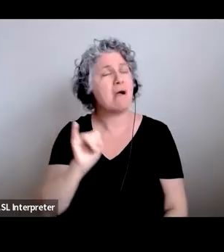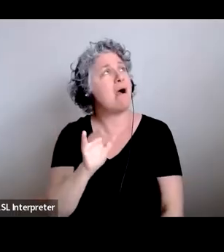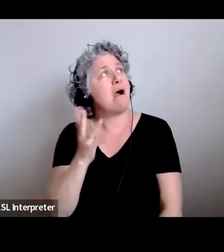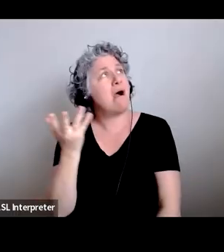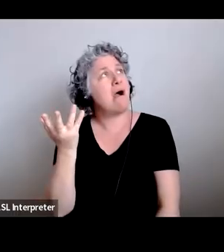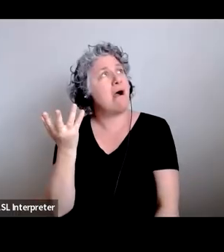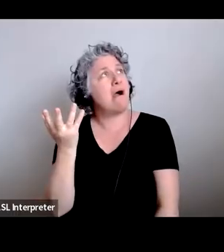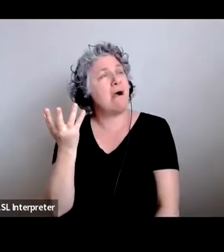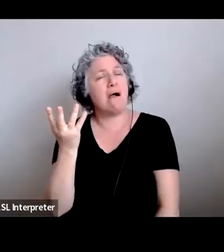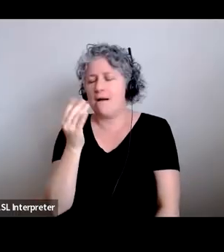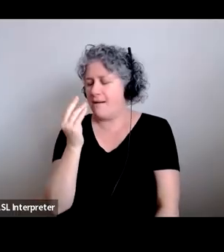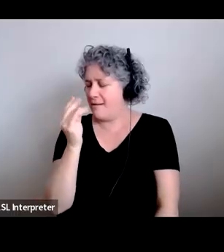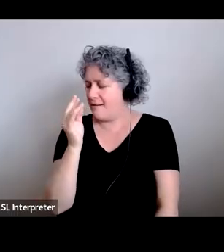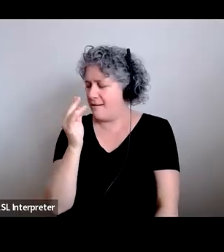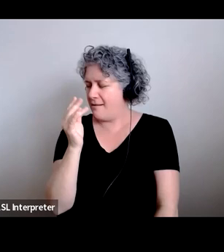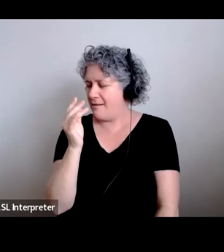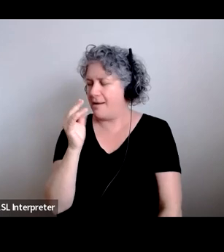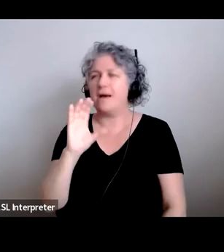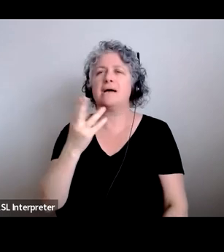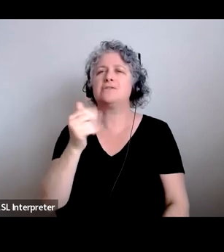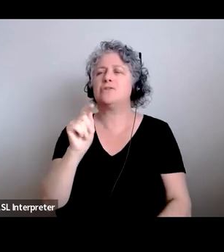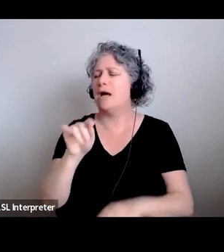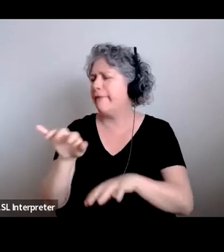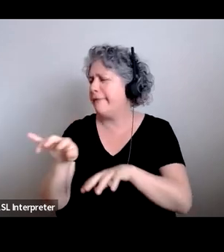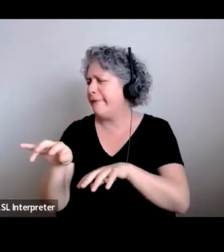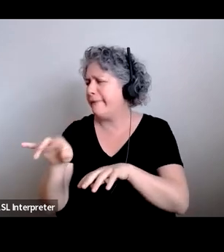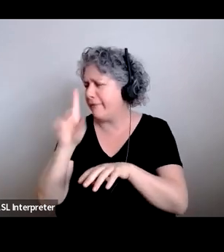I lost my point. I was looking at the chat actually.